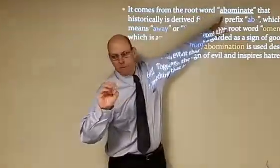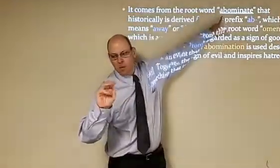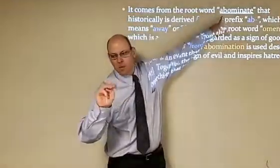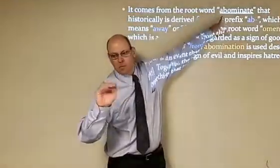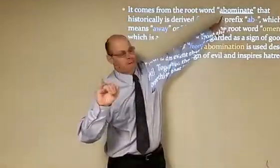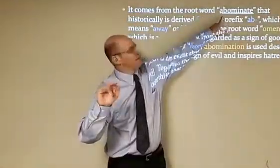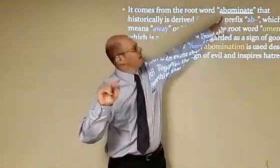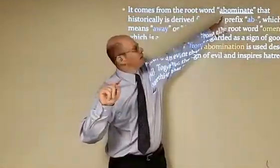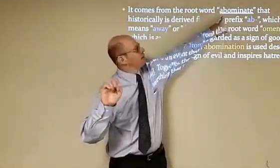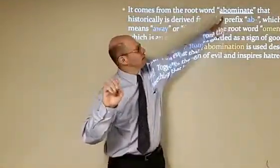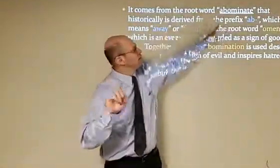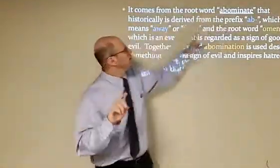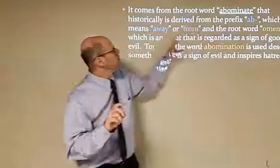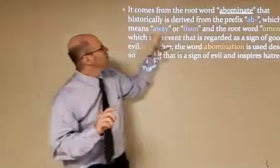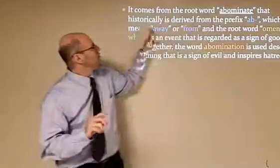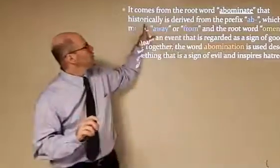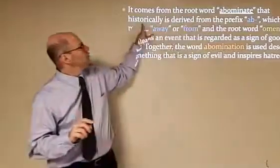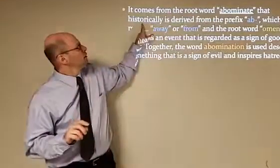Abomination, it comes from the root word abominate.